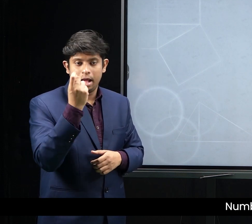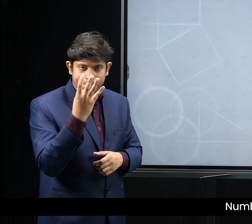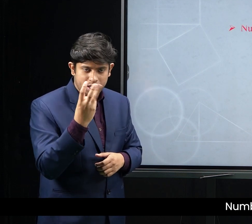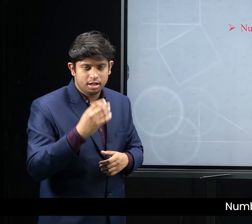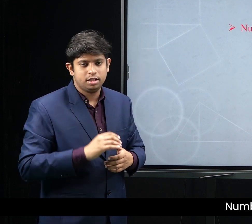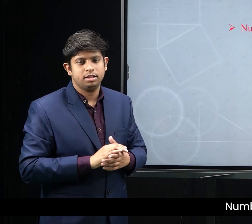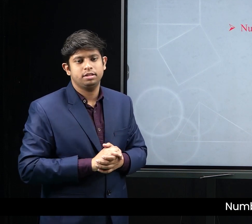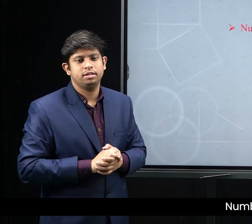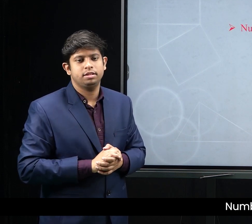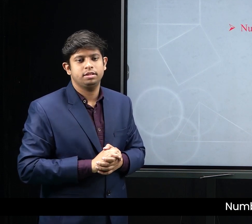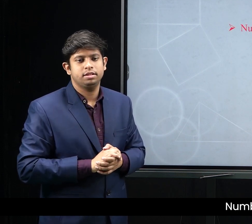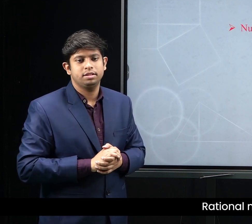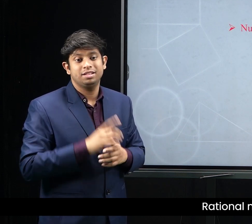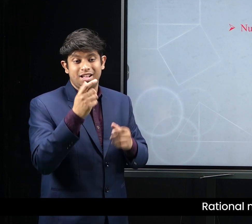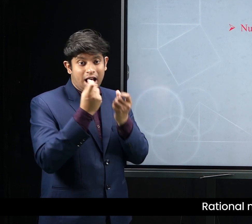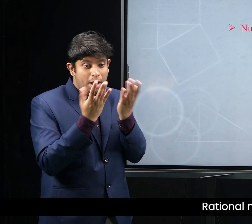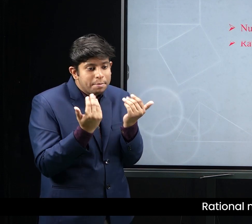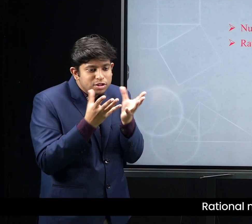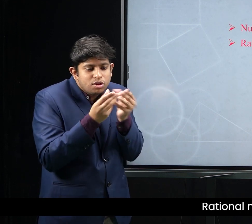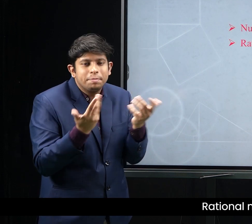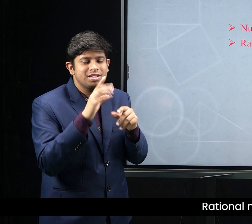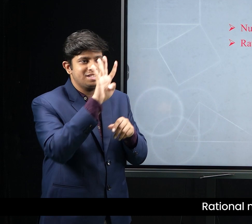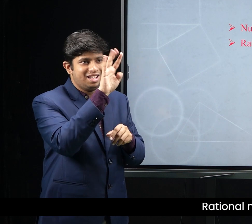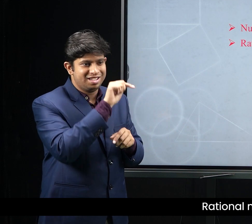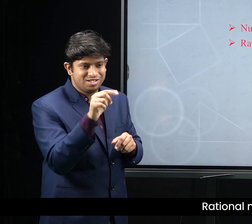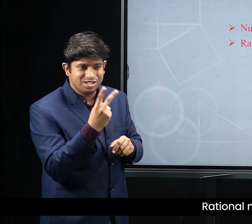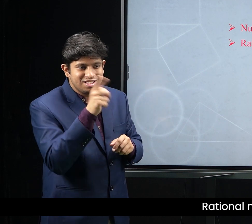numbers, rational numbers,